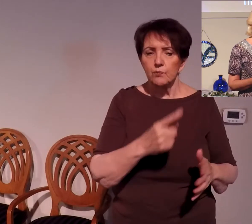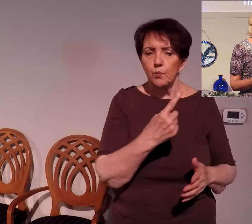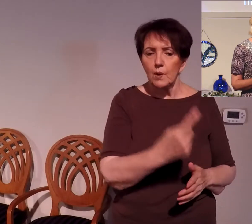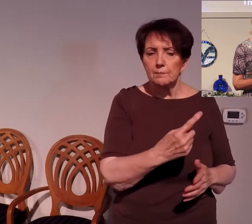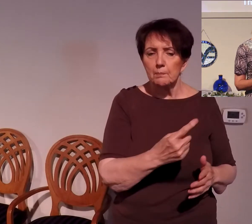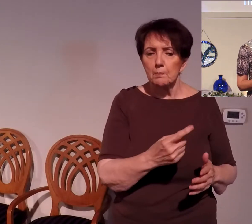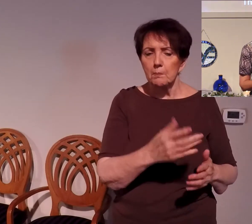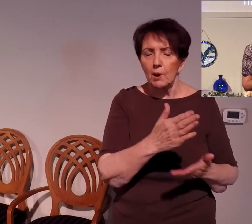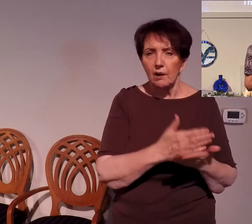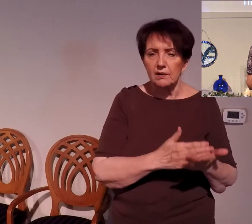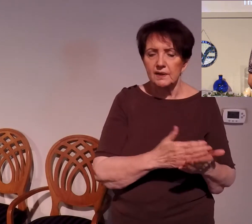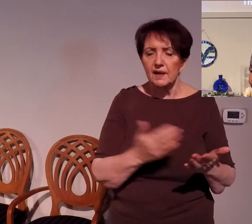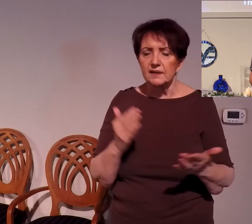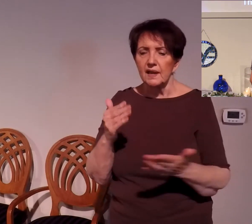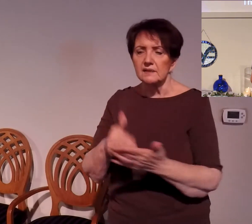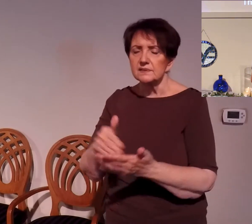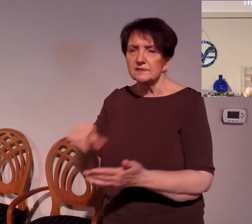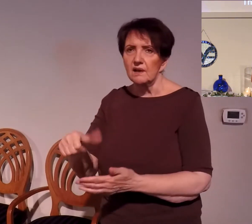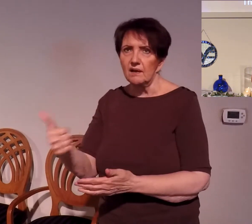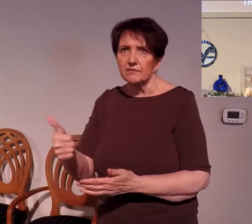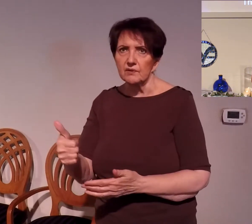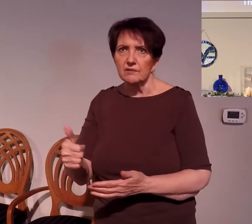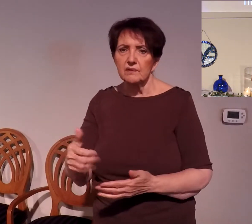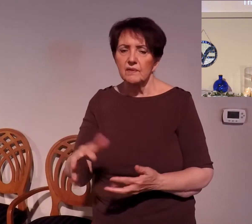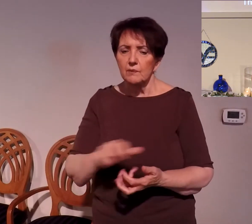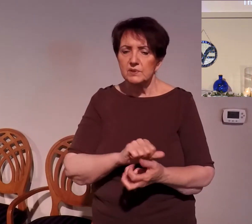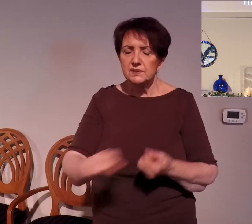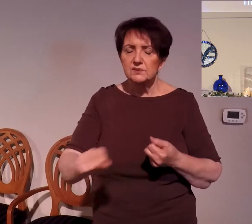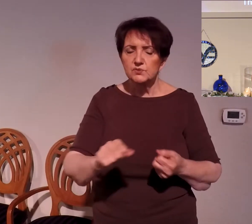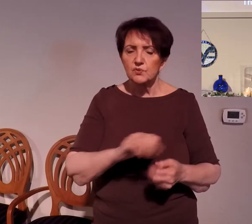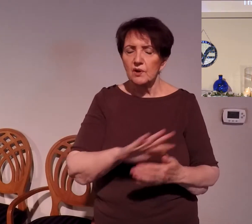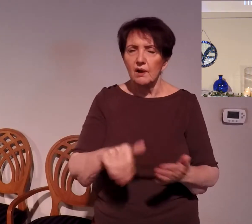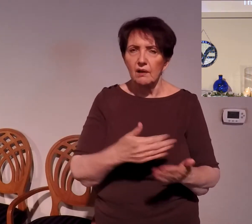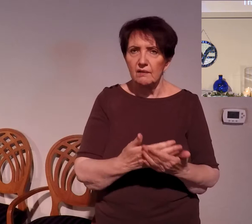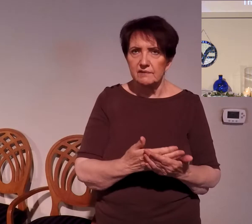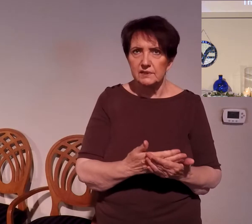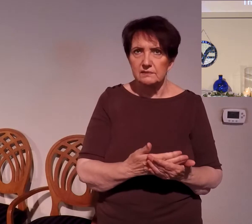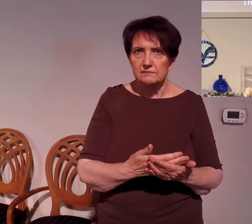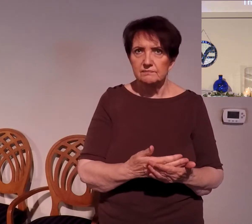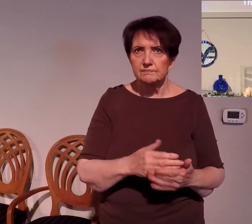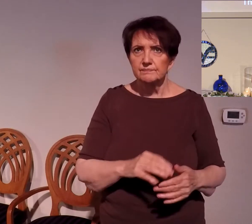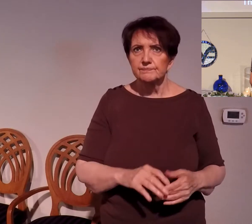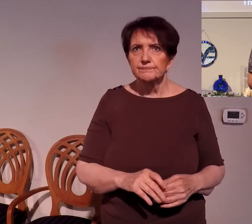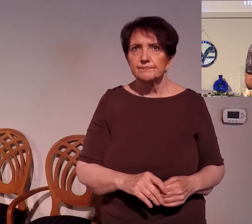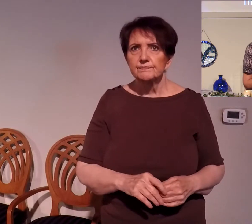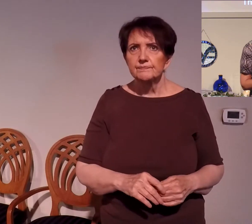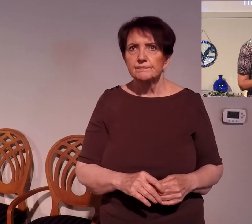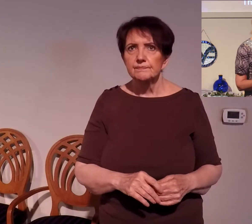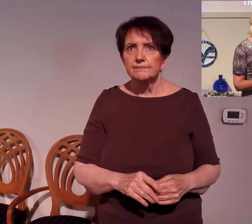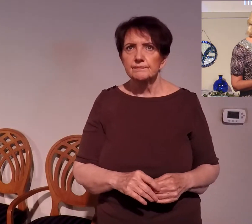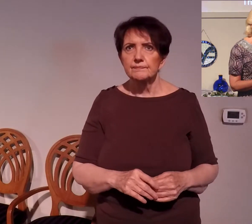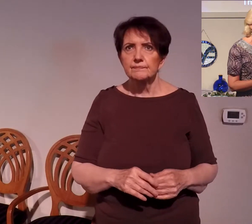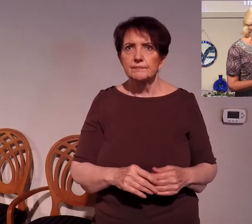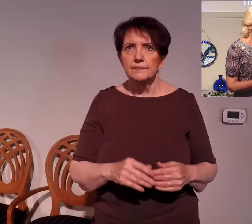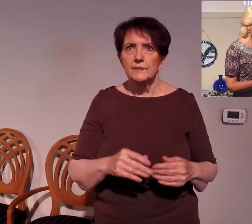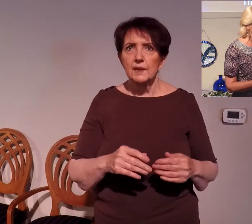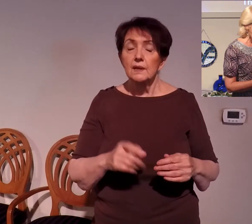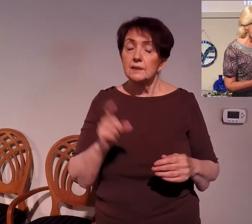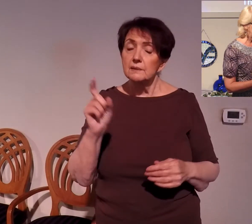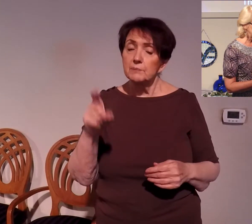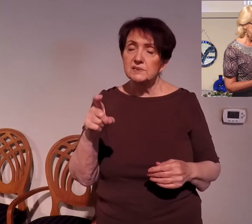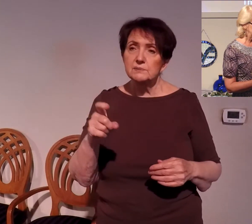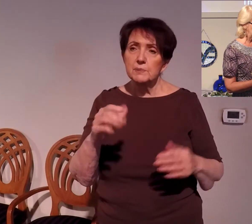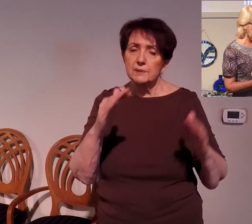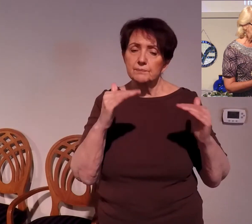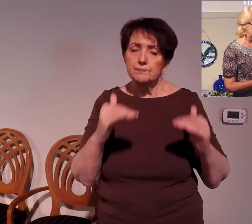another. For that would be to destroy the wholeness that it is. Next, spirit must be beauty, because on the